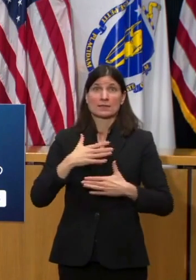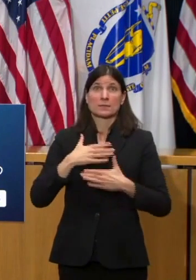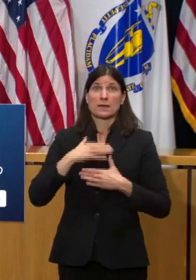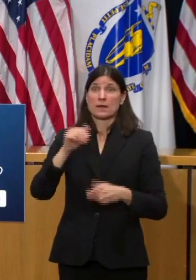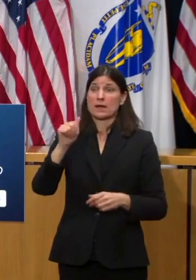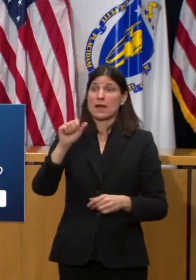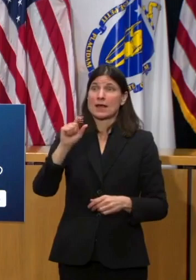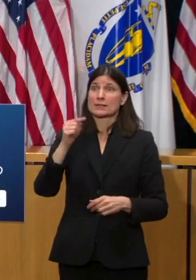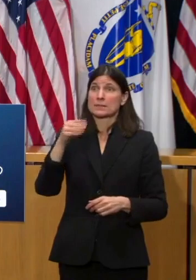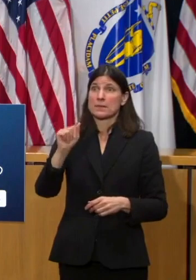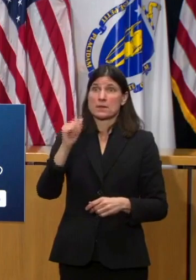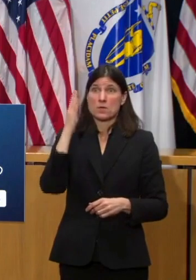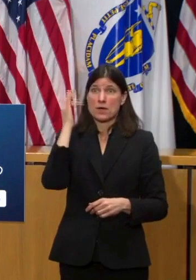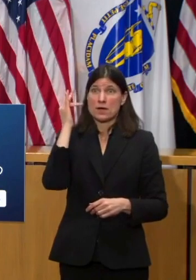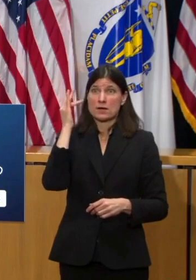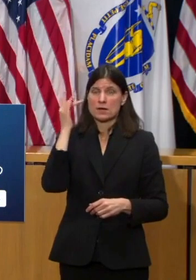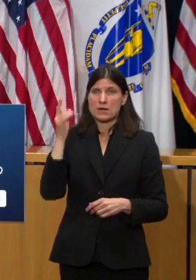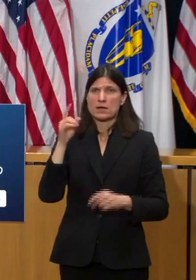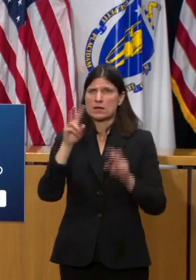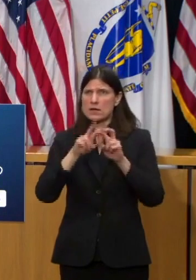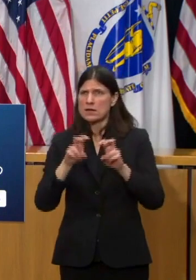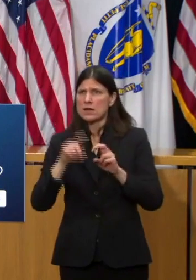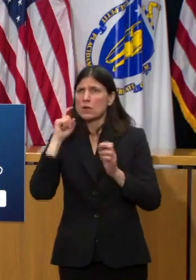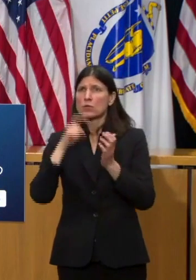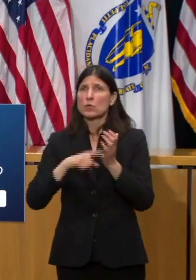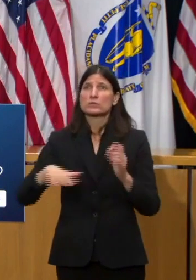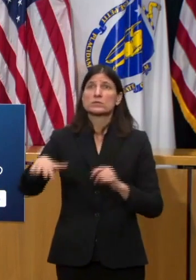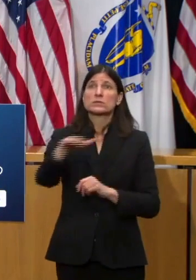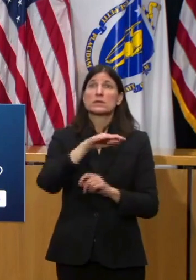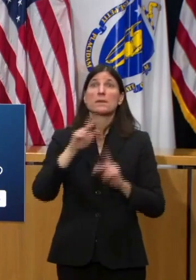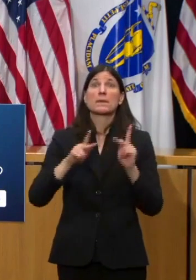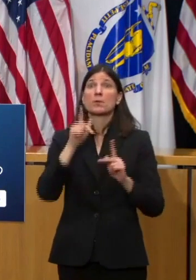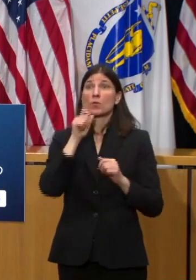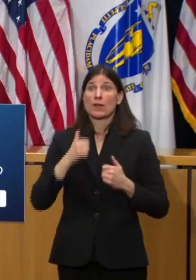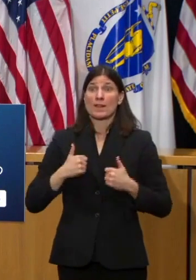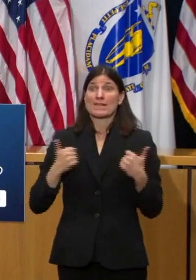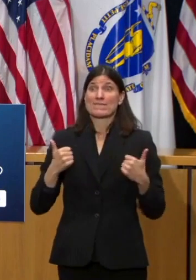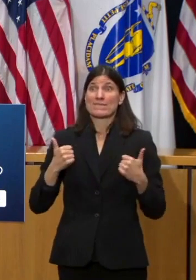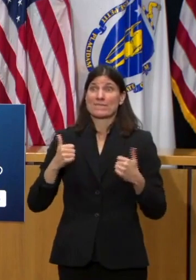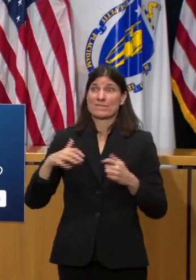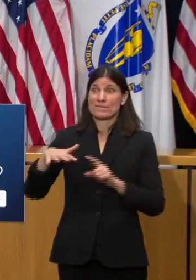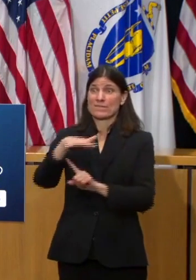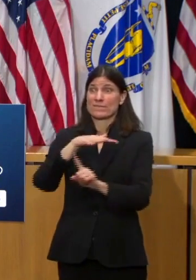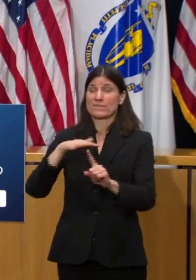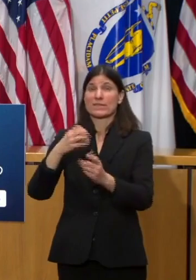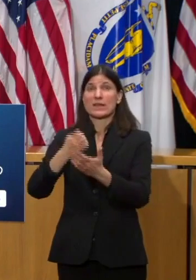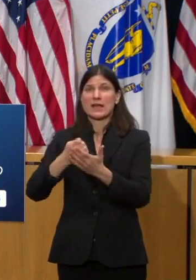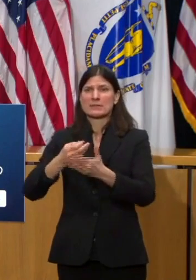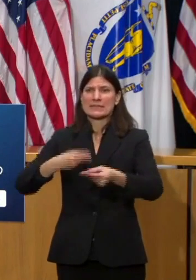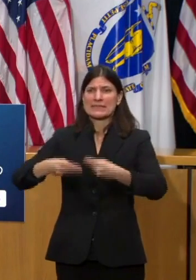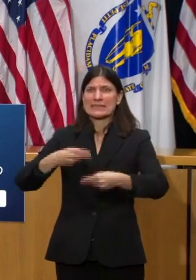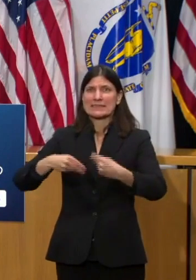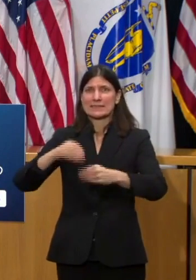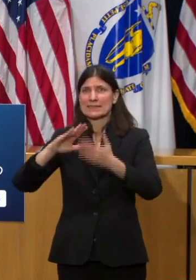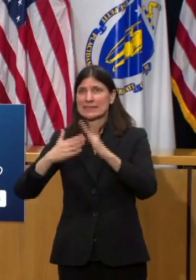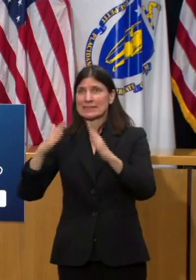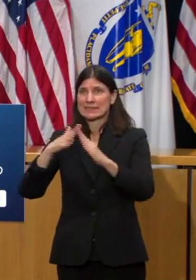an environmental and economic justice issue. There's tons of studies that have been done that demonstrate